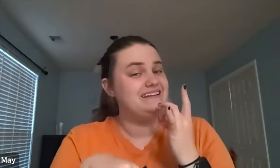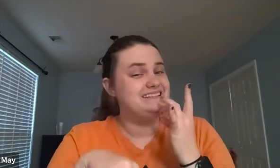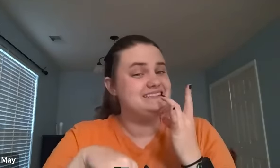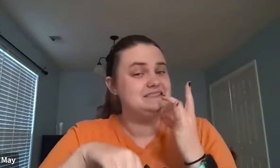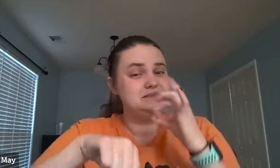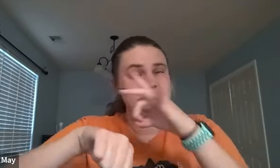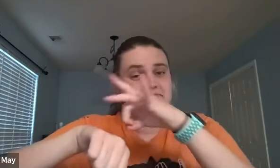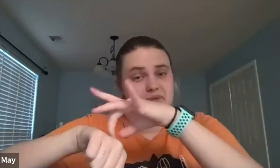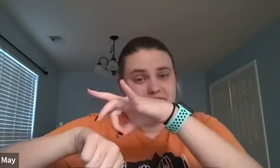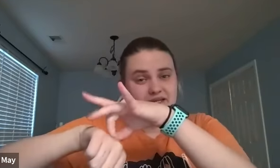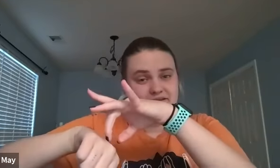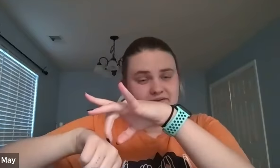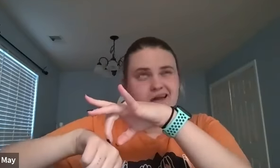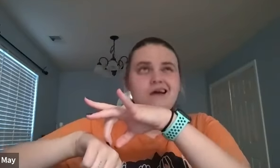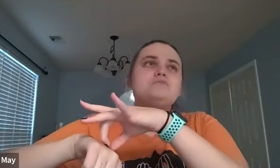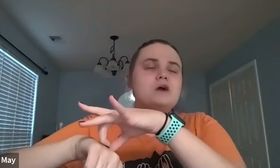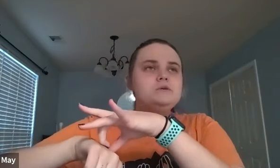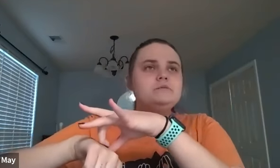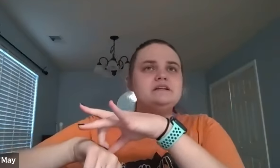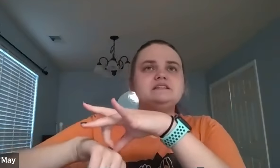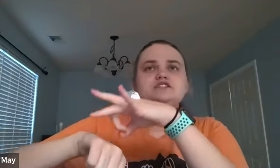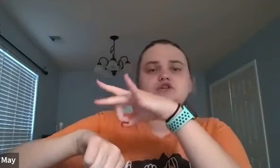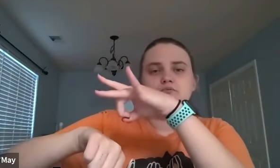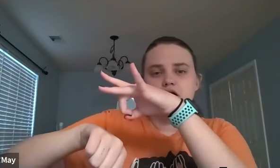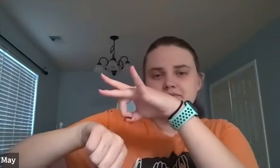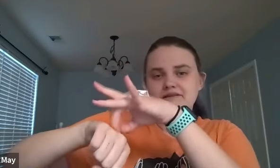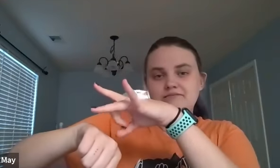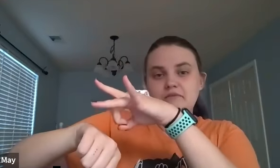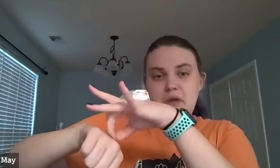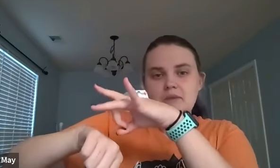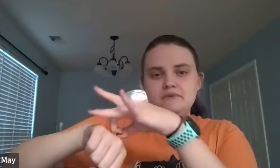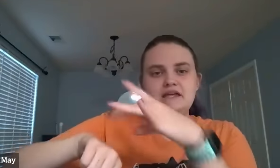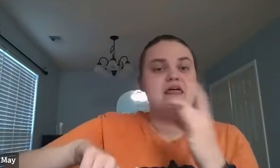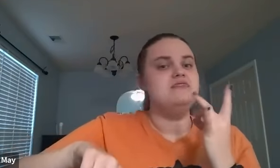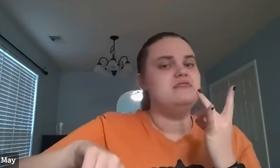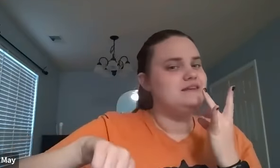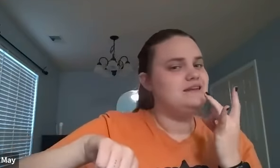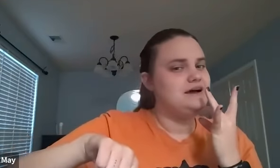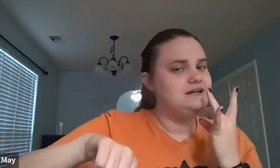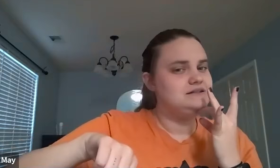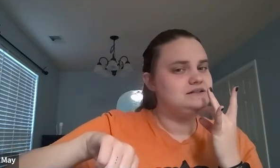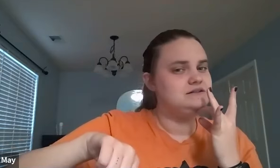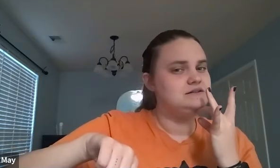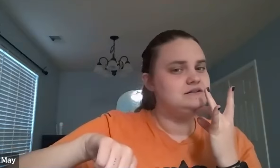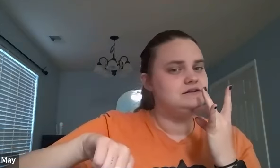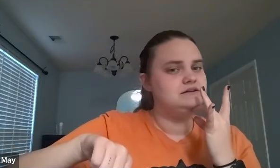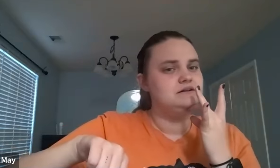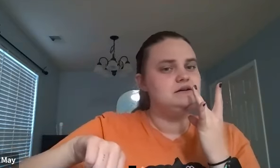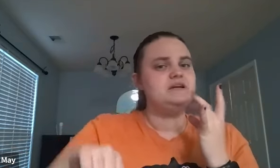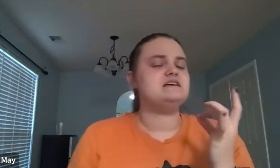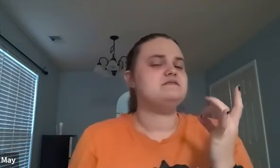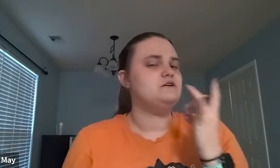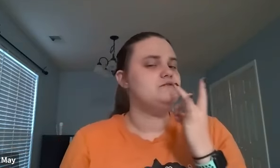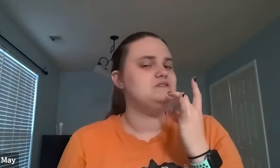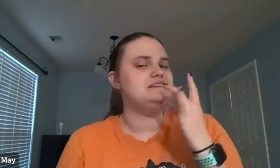light pumpkin. Probably makes sense to do probably pumpkin and then light, because I feel if you did